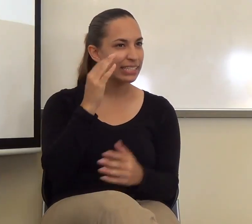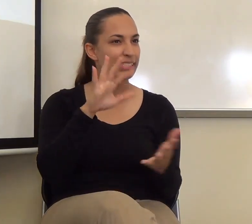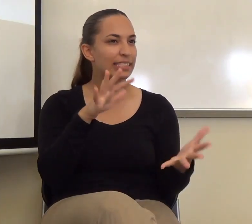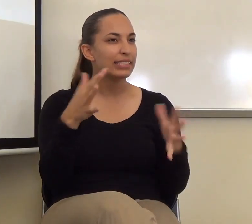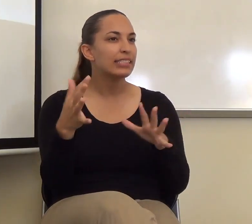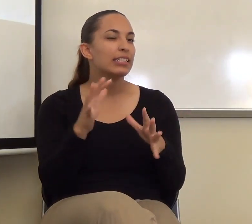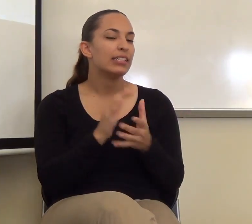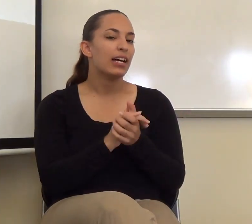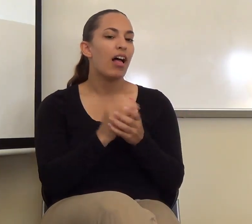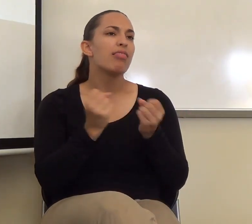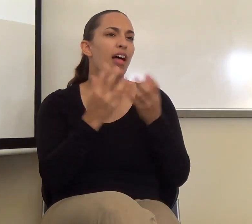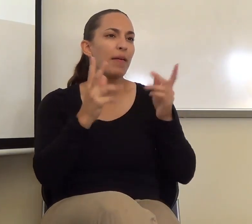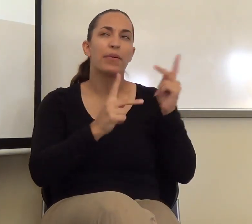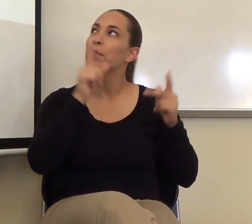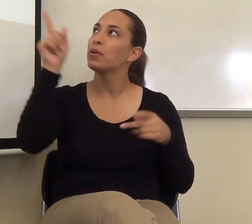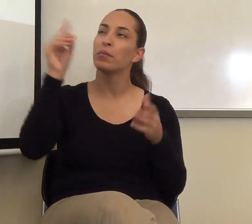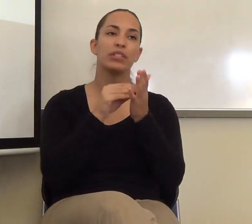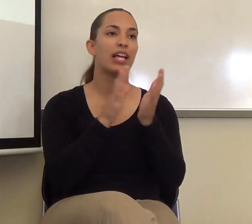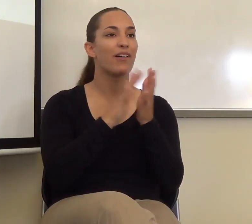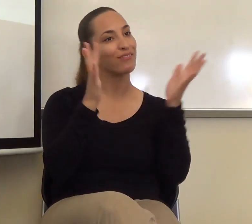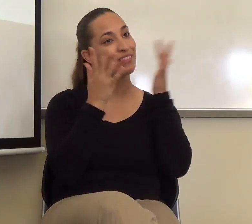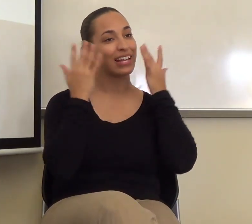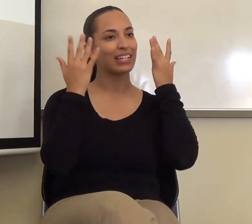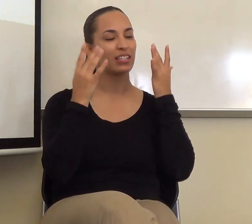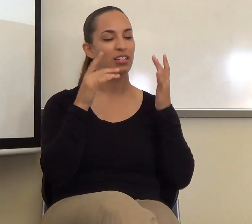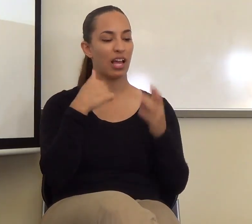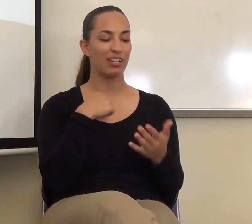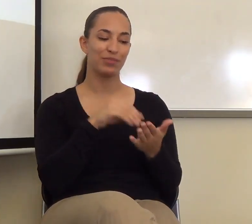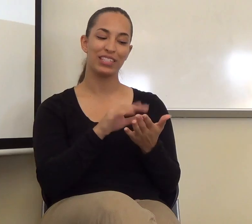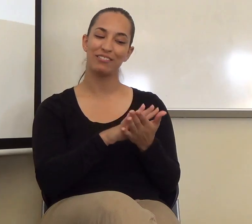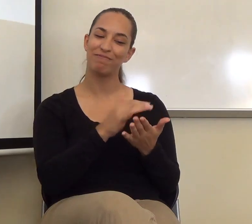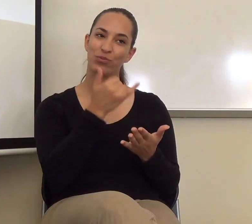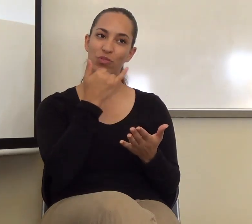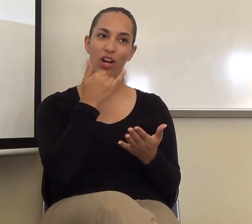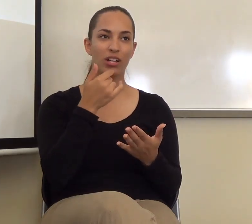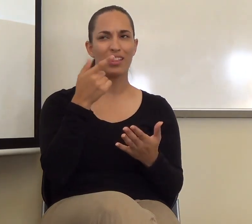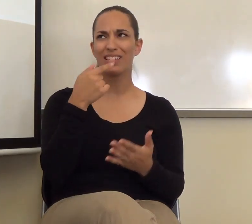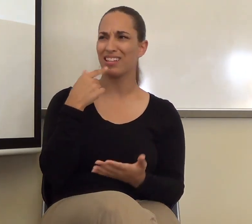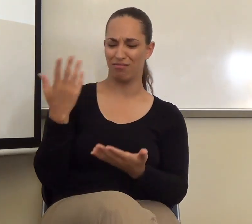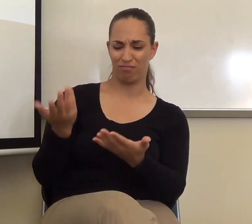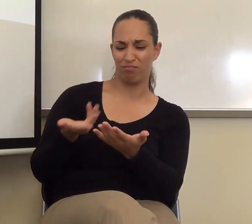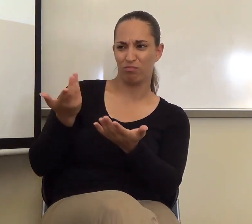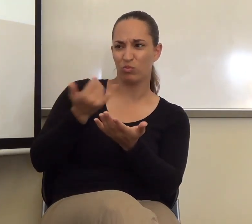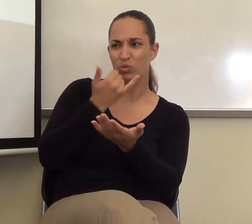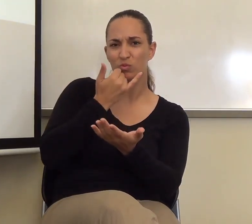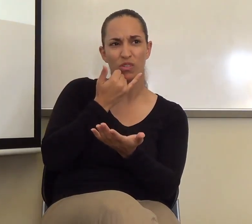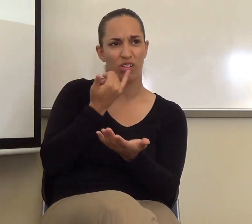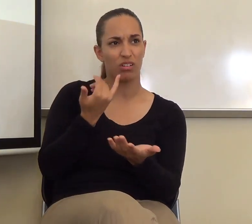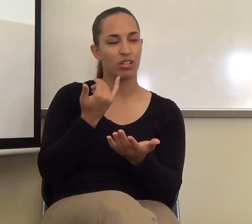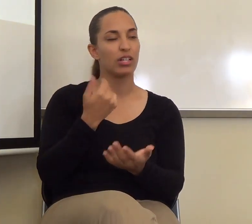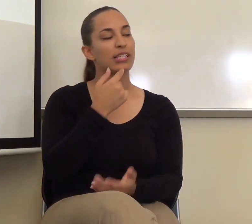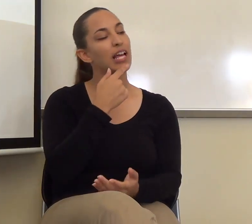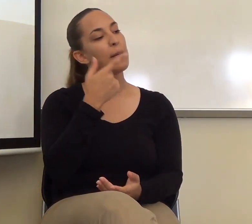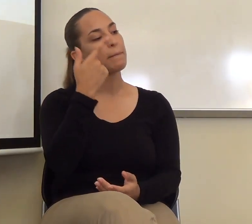down friendly and I mark it wrong and they say, well, what's wrong? It's not just friendly, it's overly friendly, too